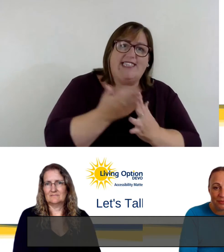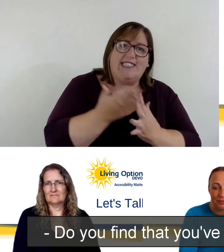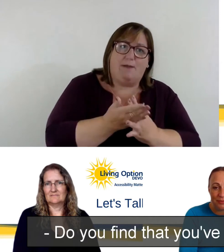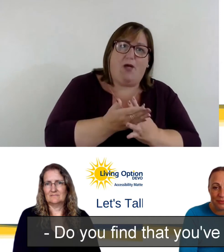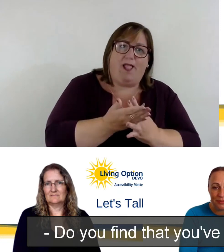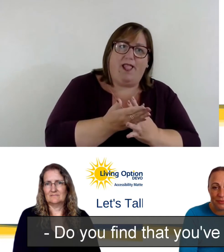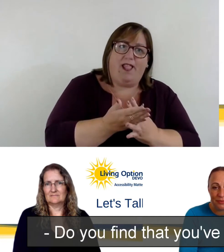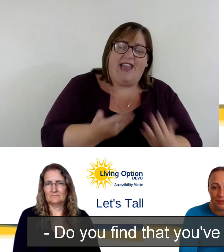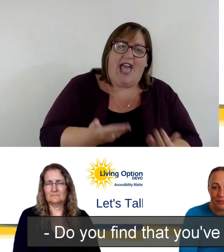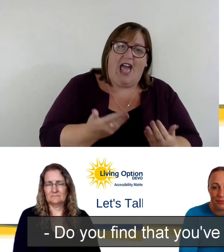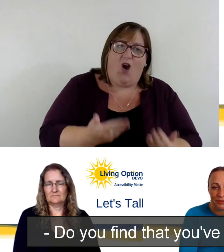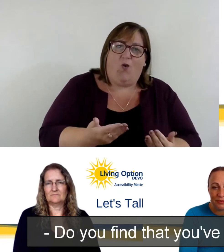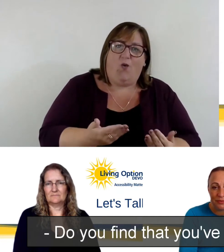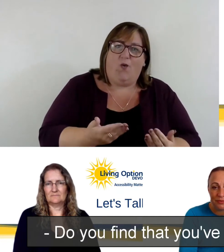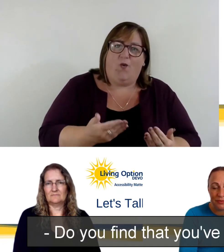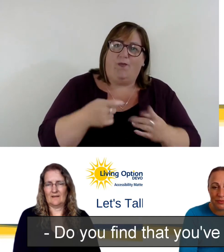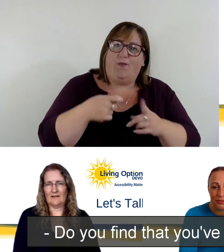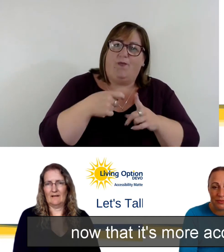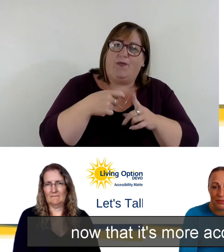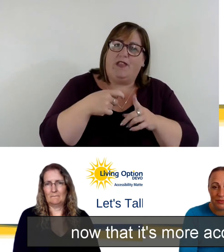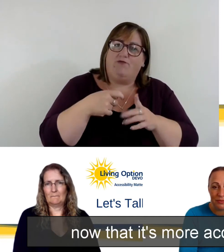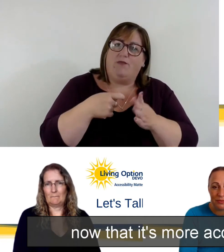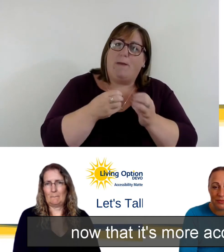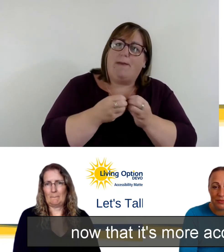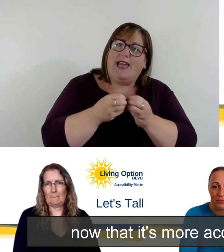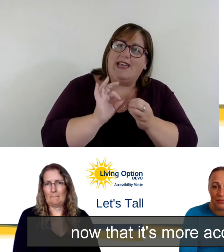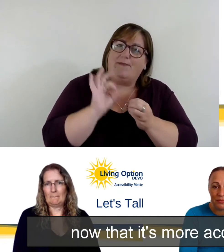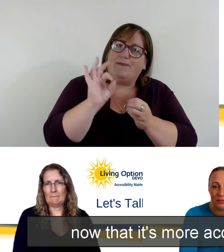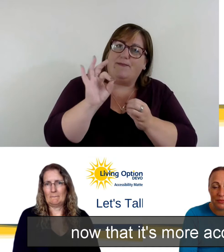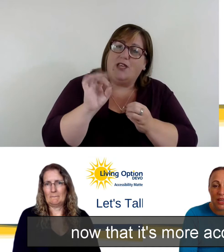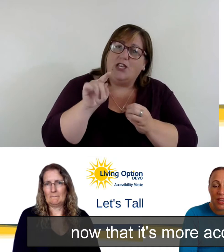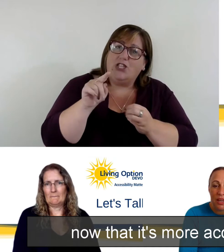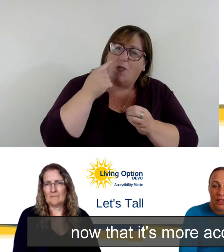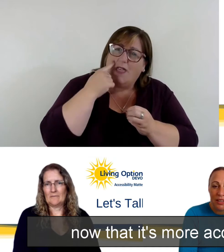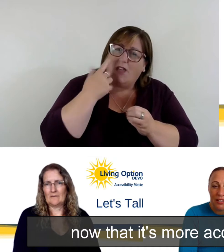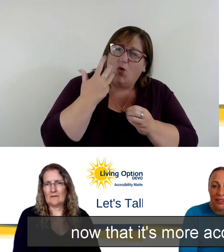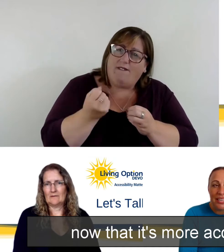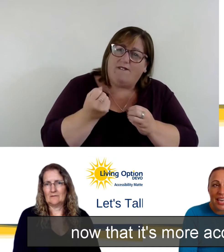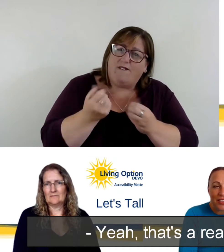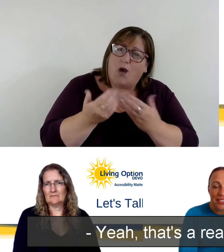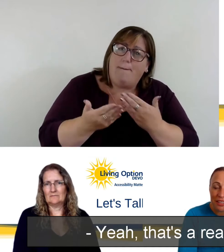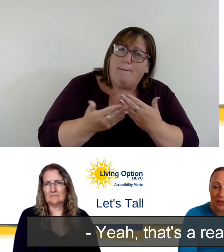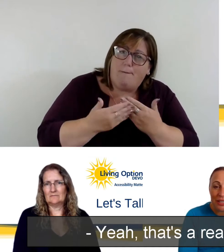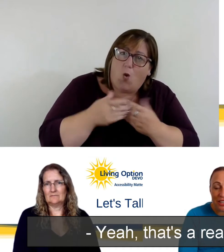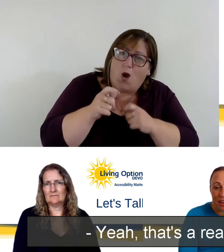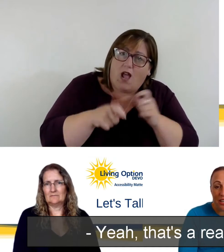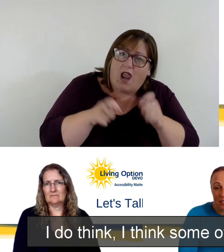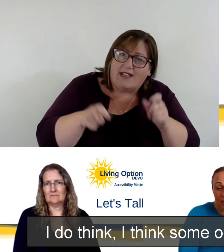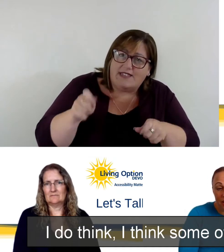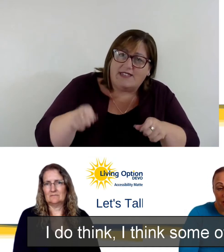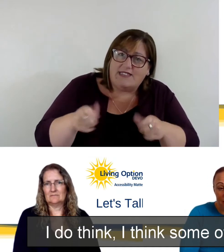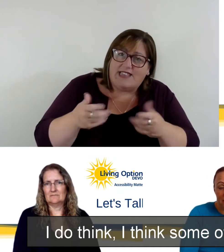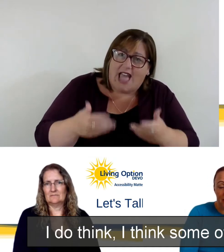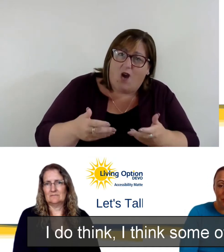you find that you've almost got more clients now that it's more accessible for people? Yeah, that's a really good question.